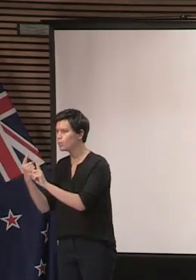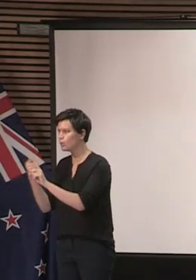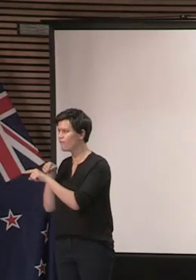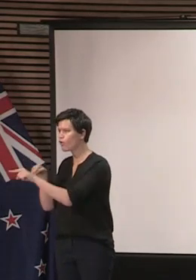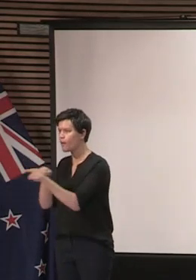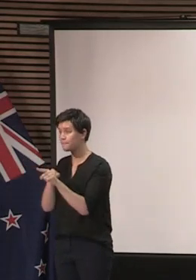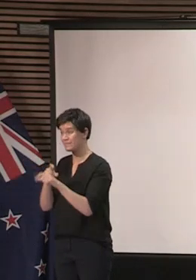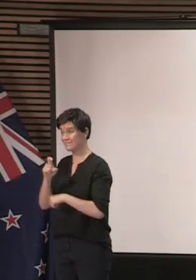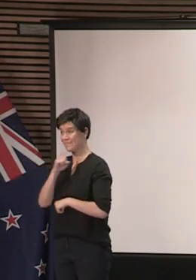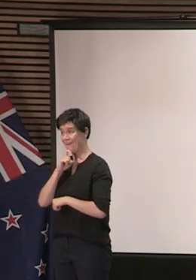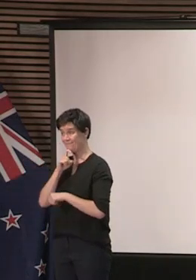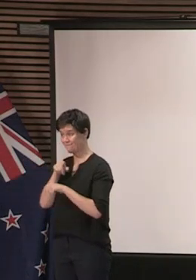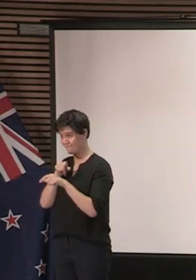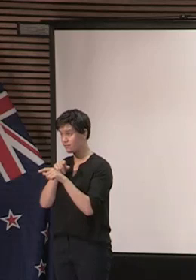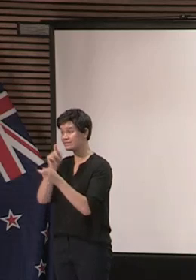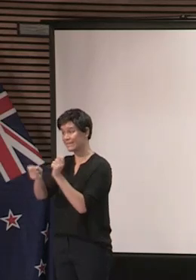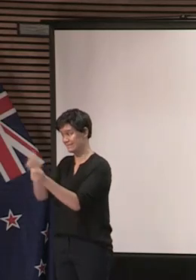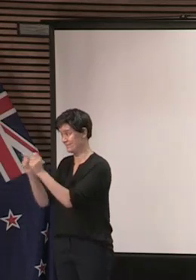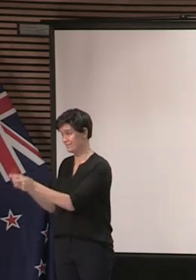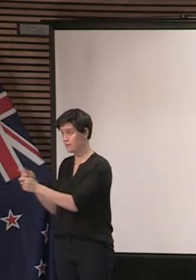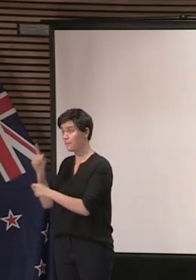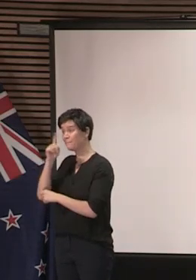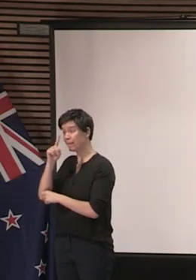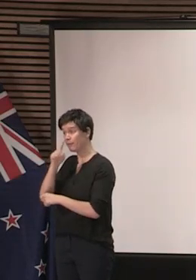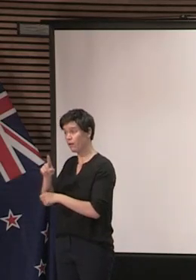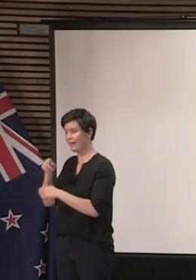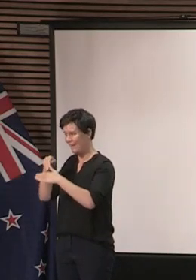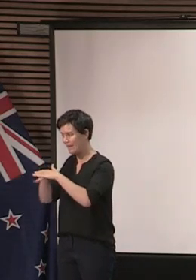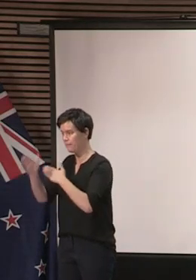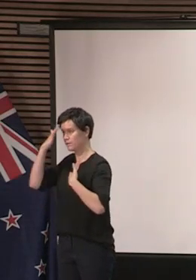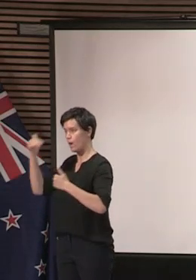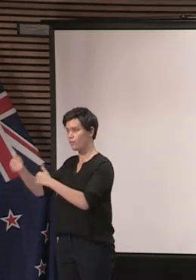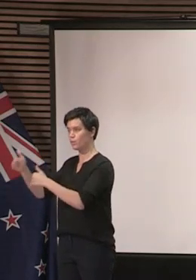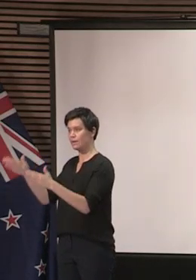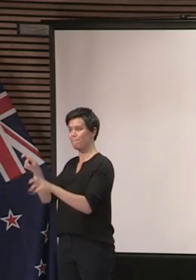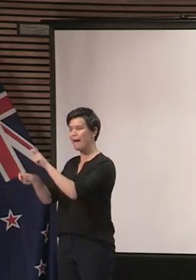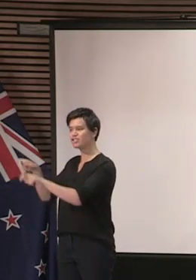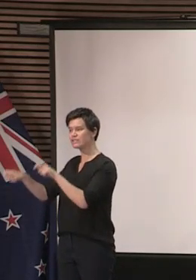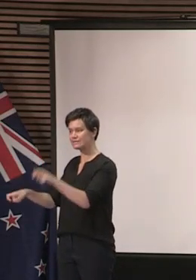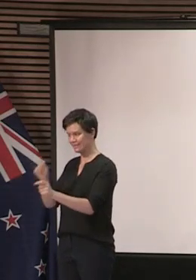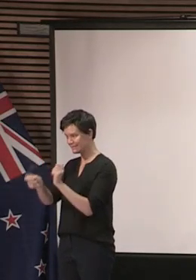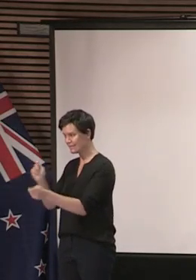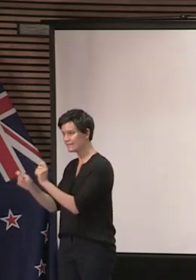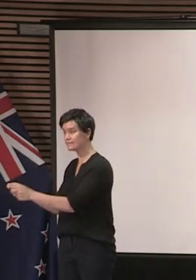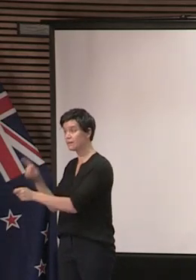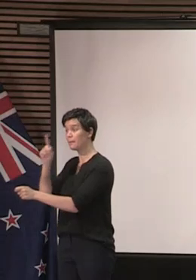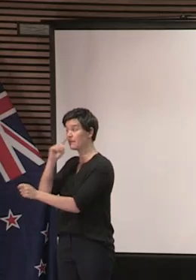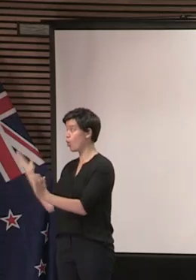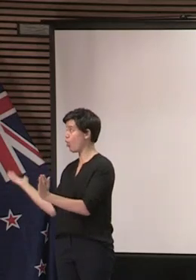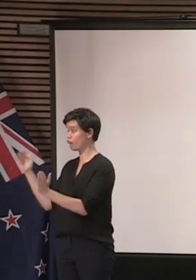staff and inpatients very widely, and to provide other options for any new people who